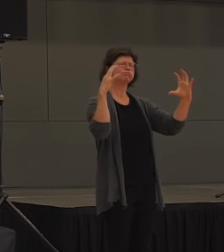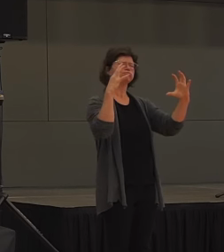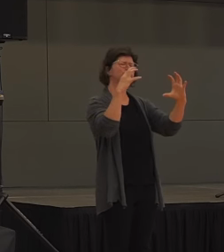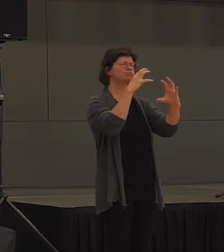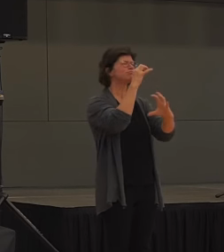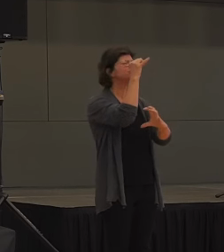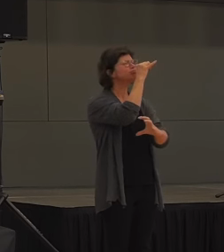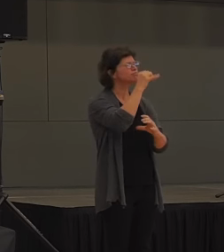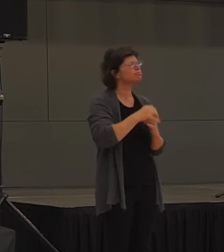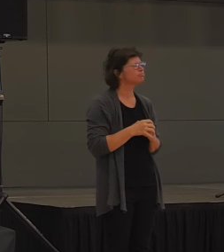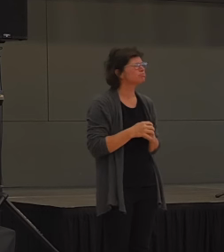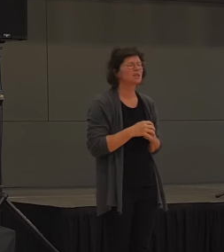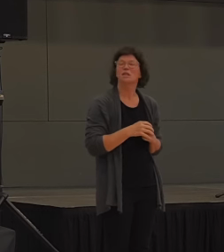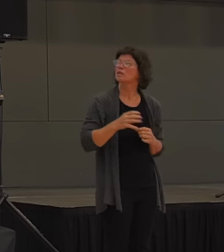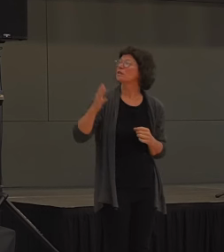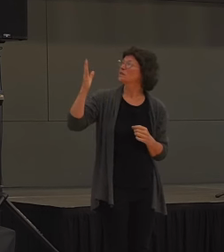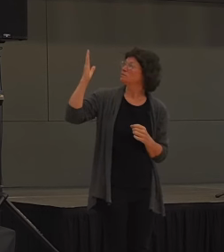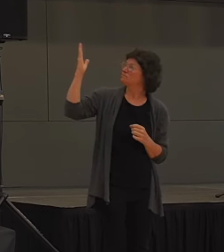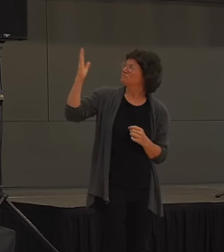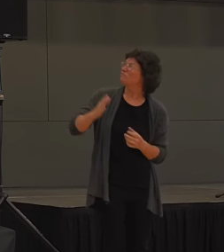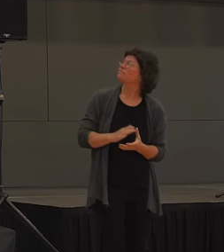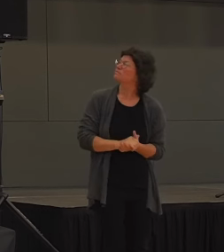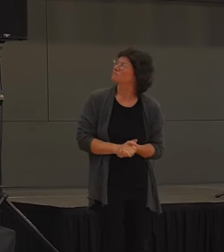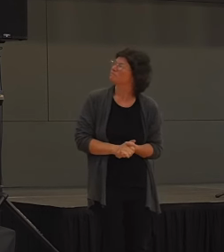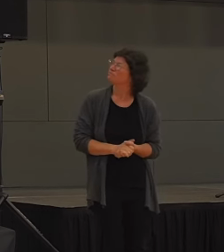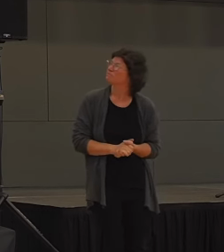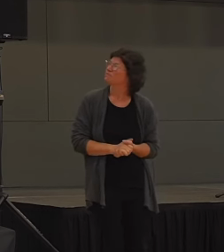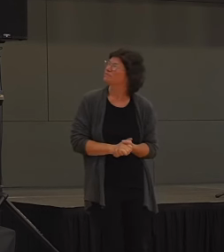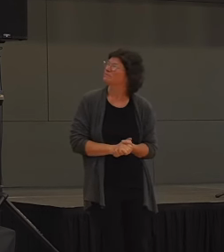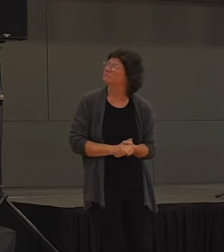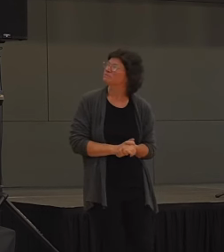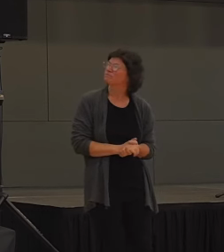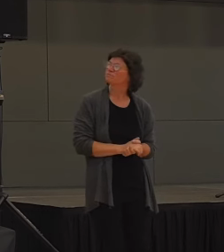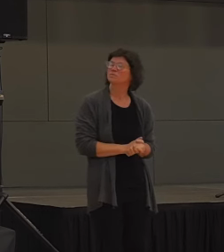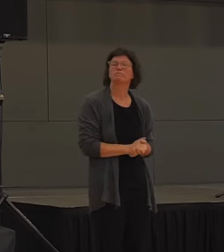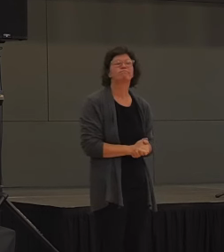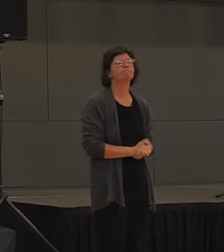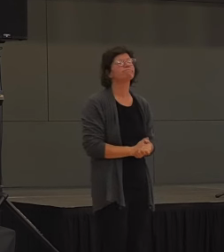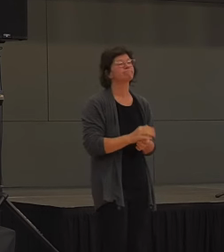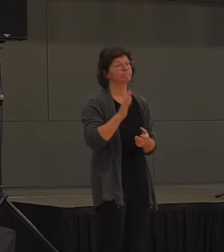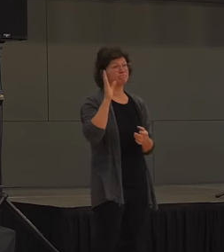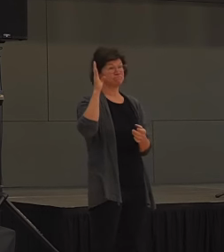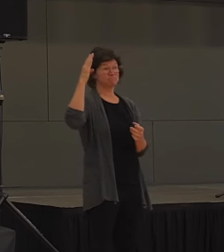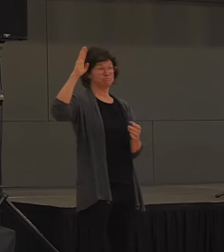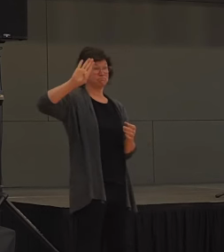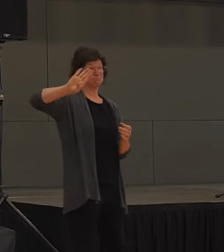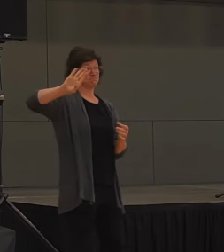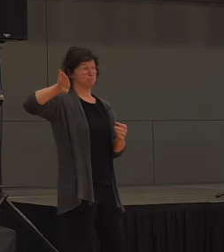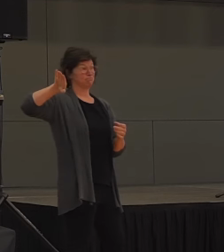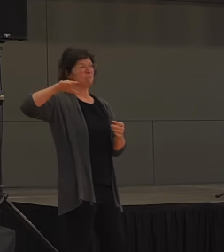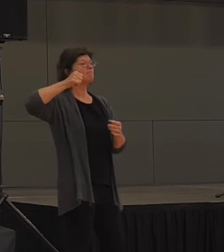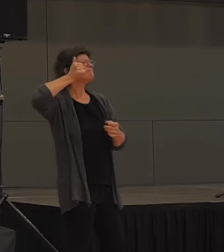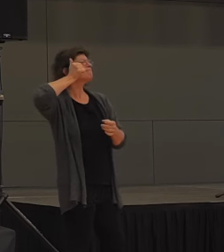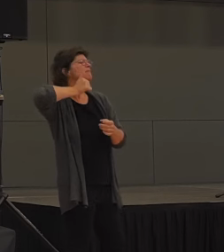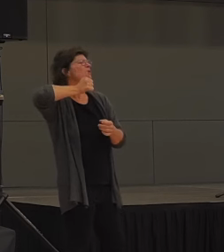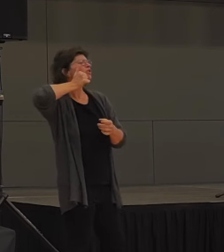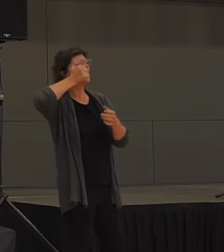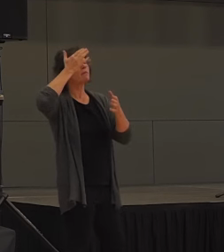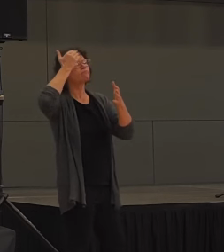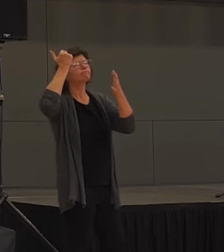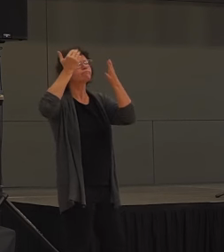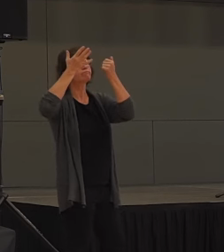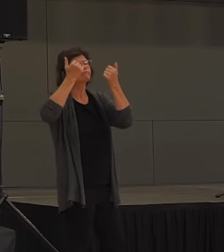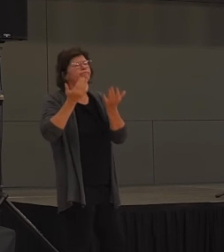So we're going to start with a talk about everyday forgetfulness versus something more